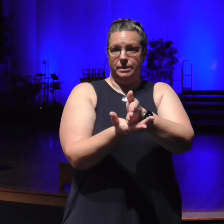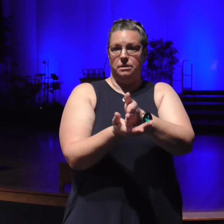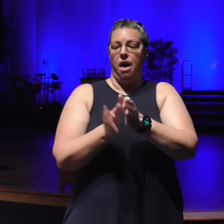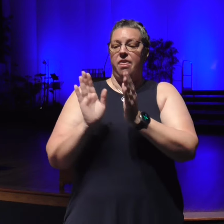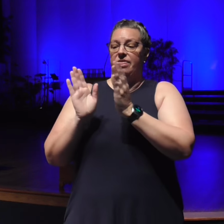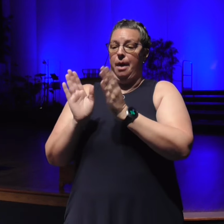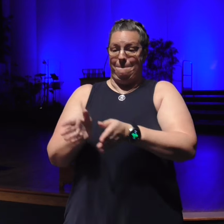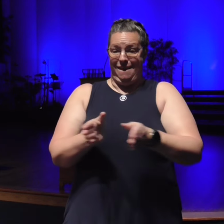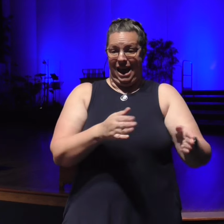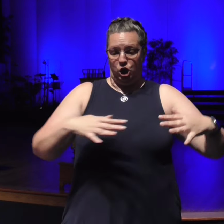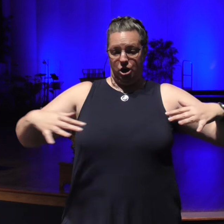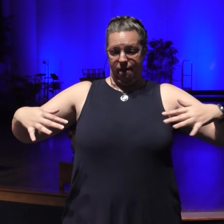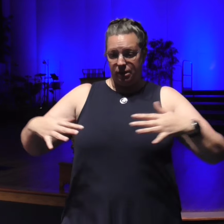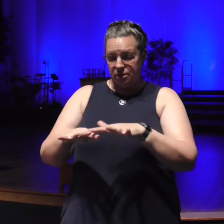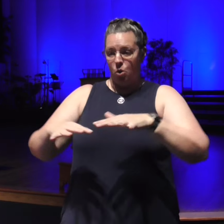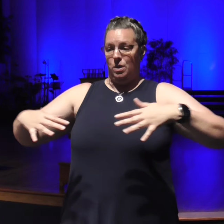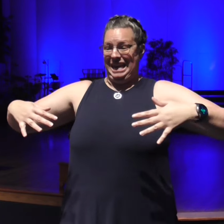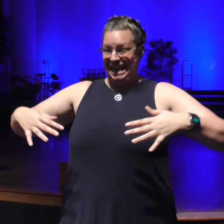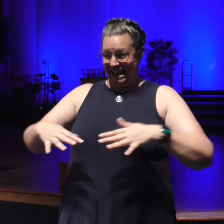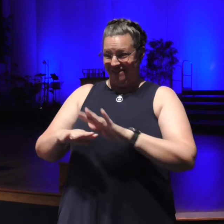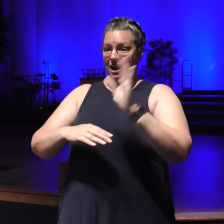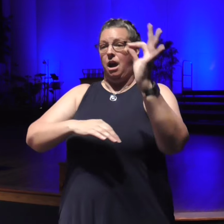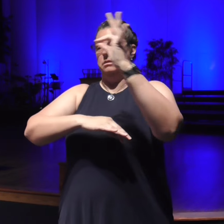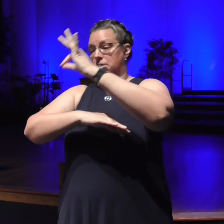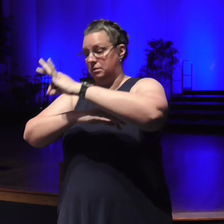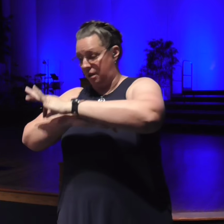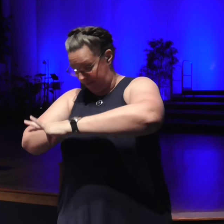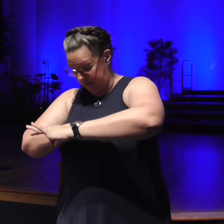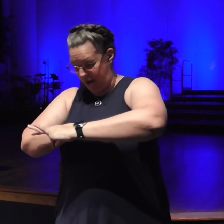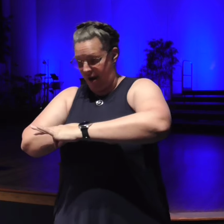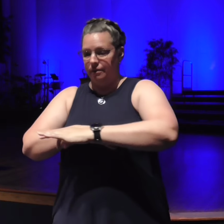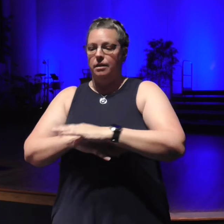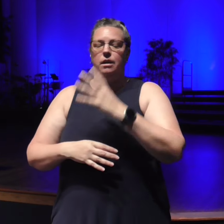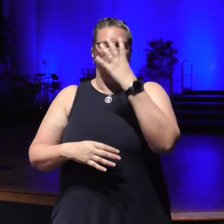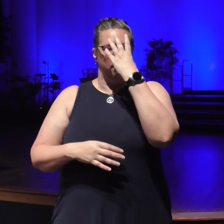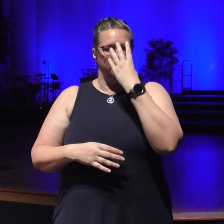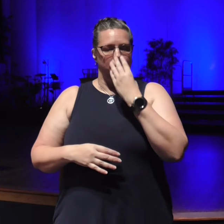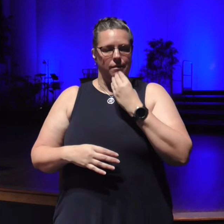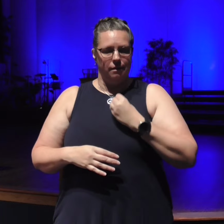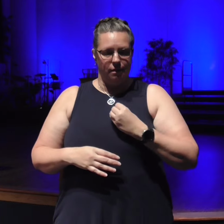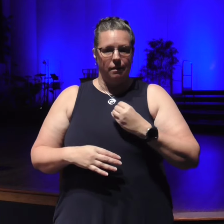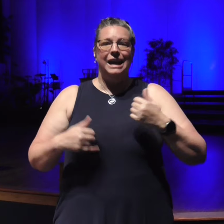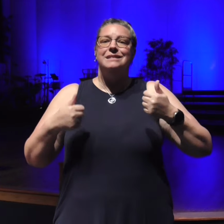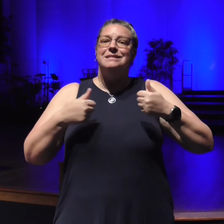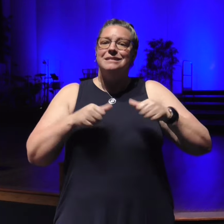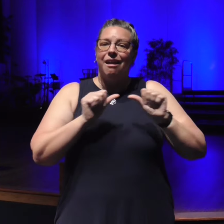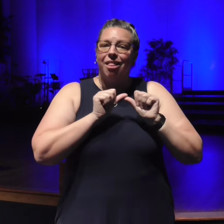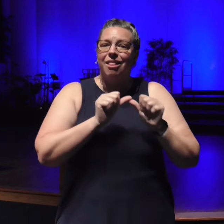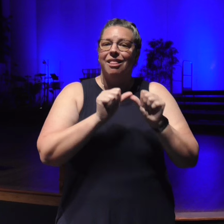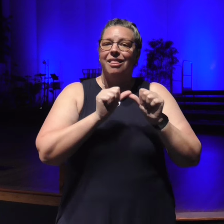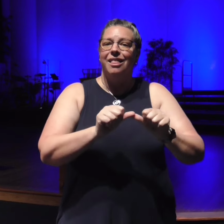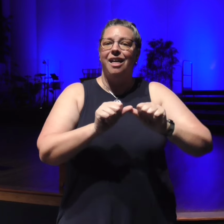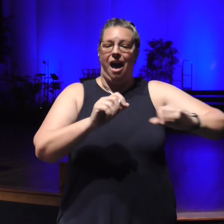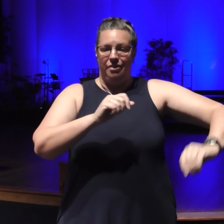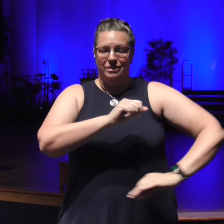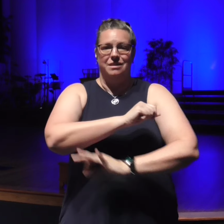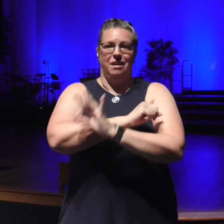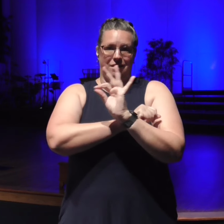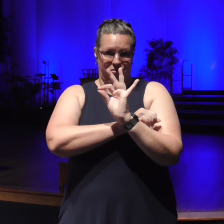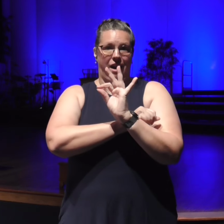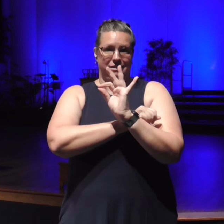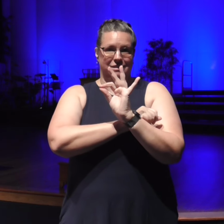down is weaving when it comes up in the morning." Have you ever thought about that? When you go